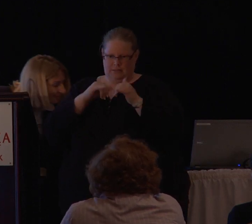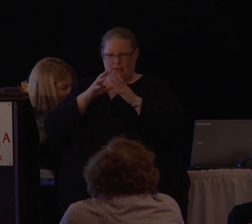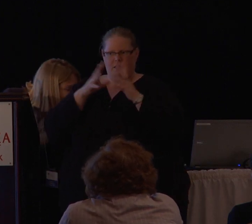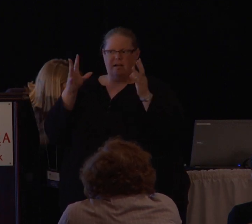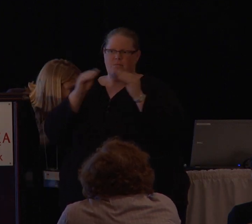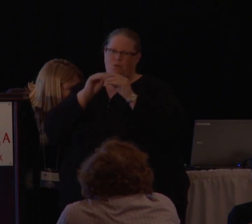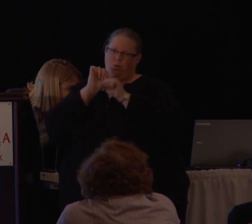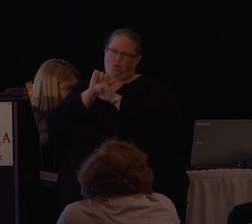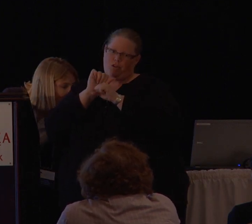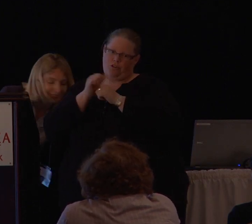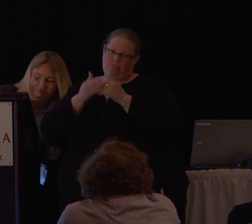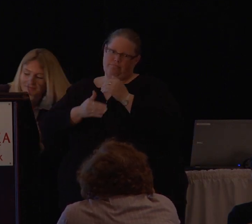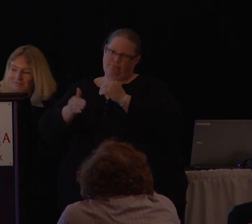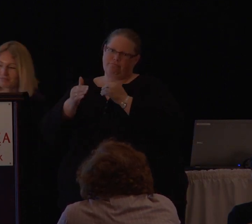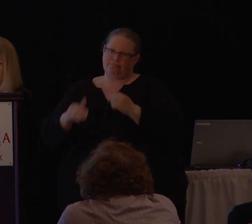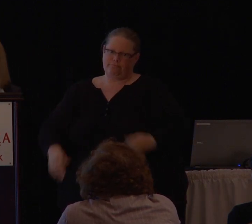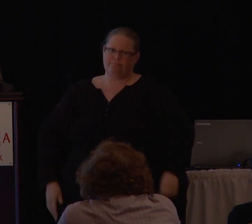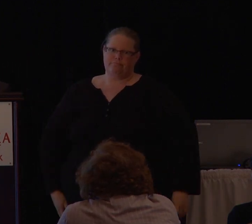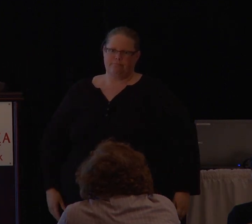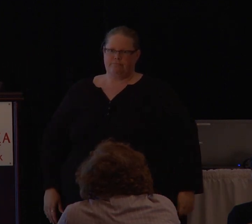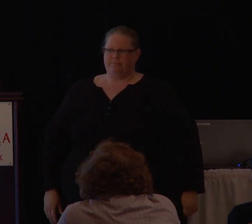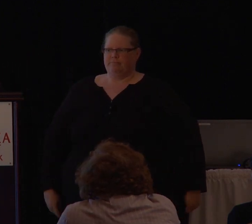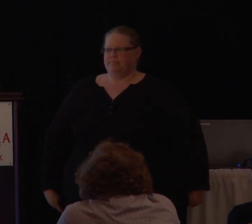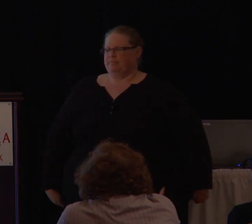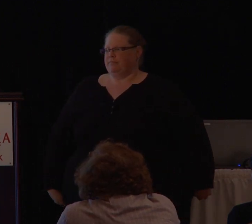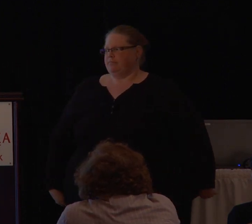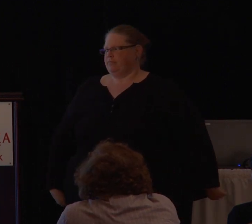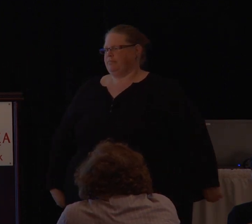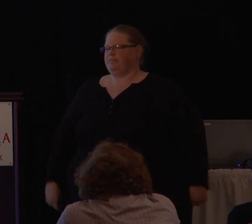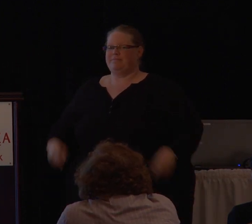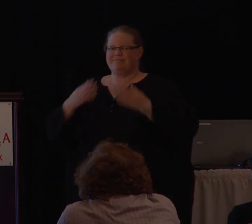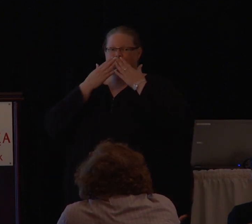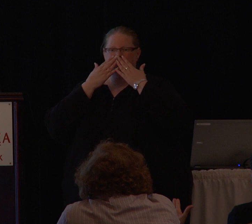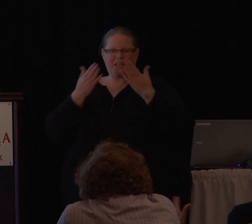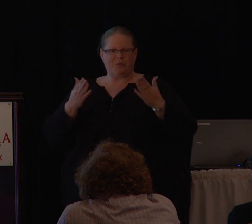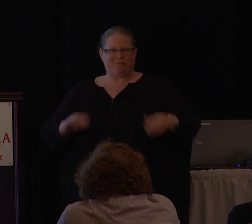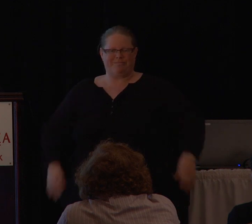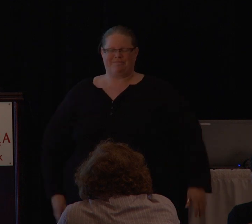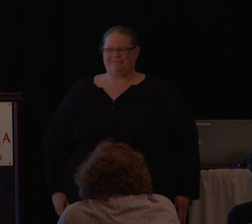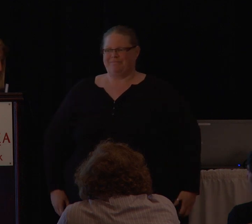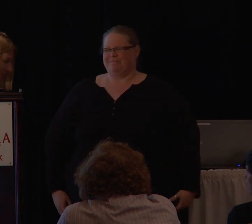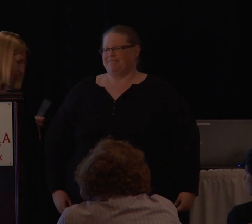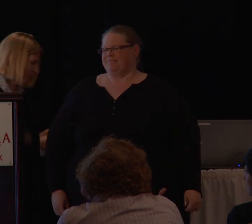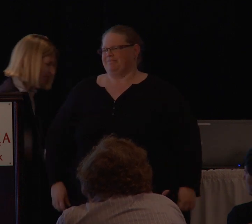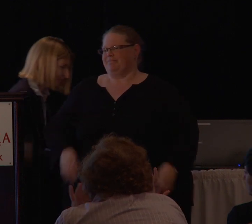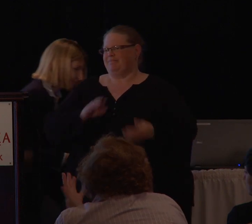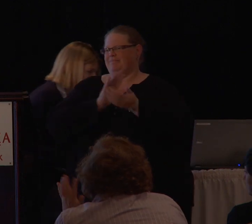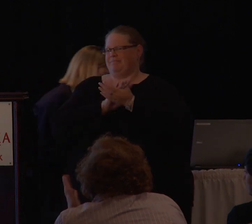And thanks. That's all I have to say.